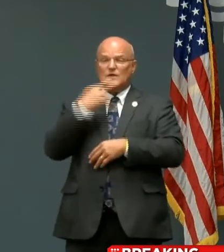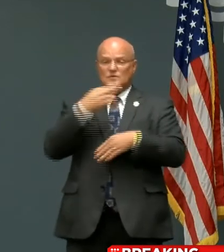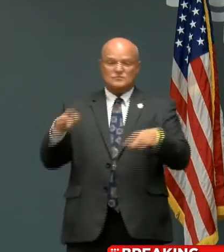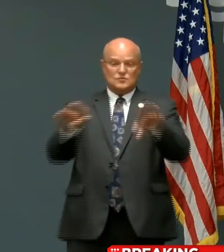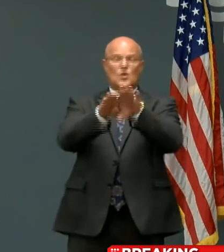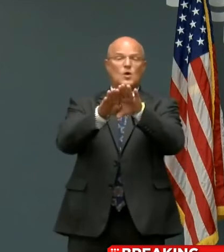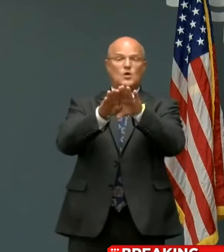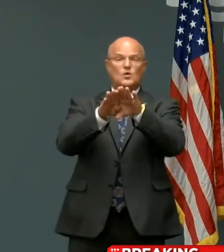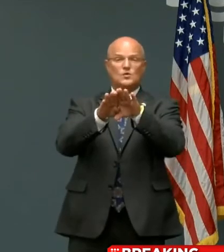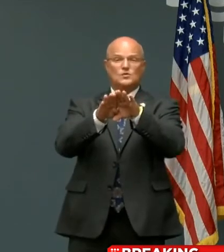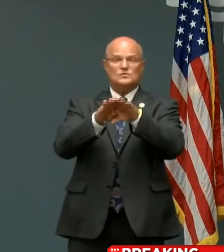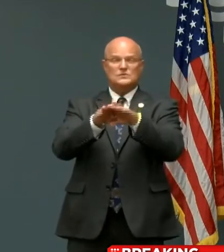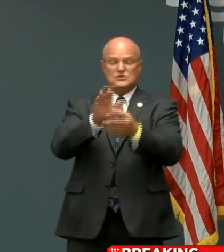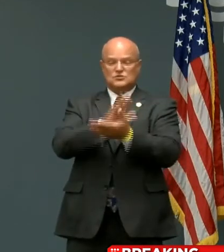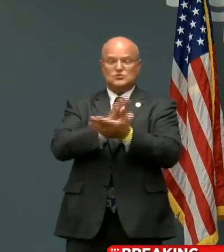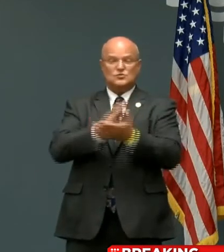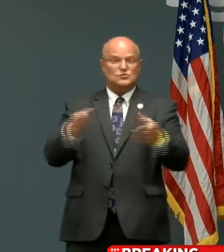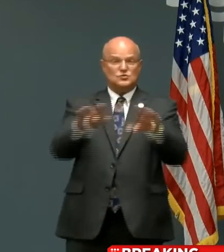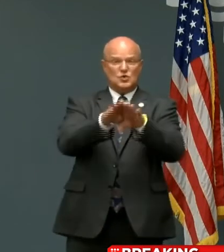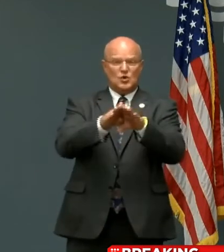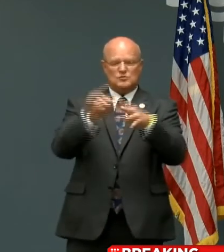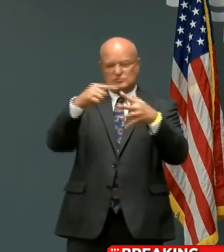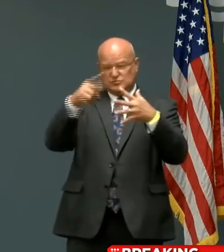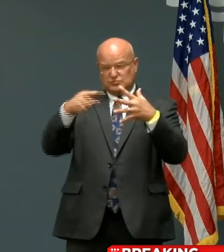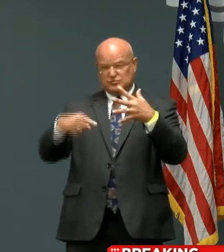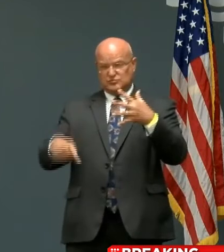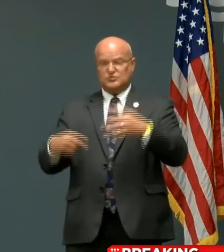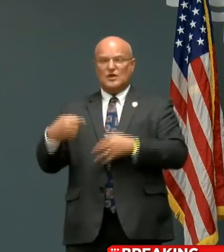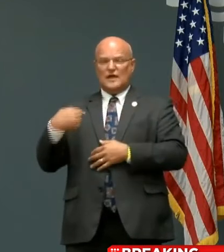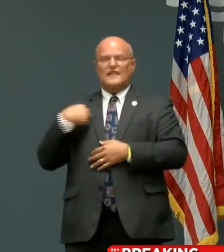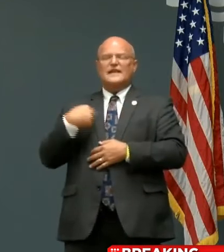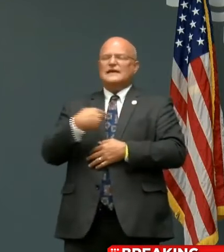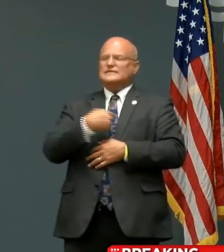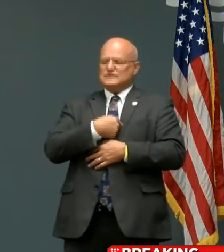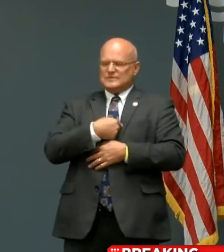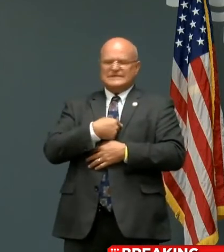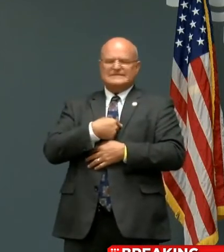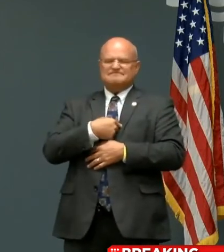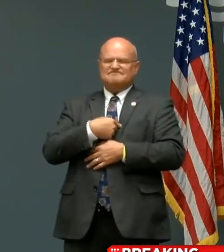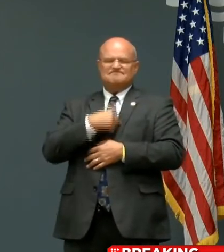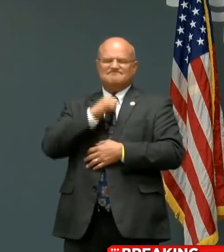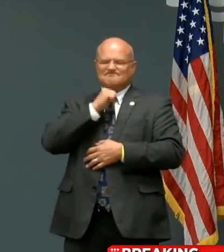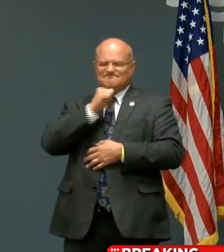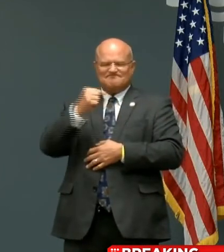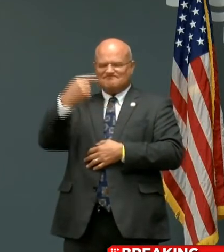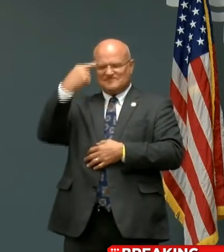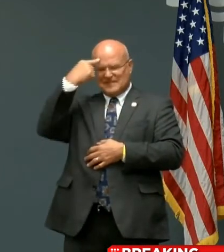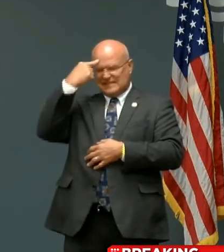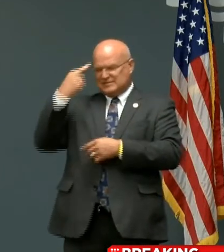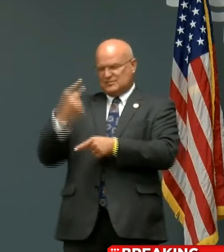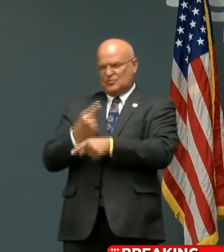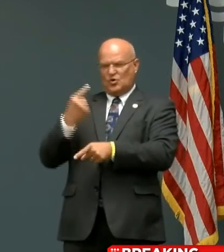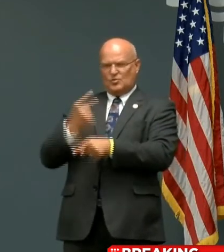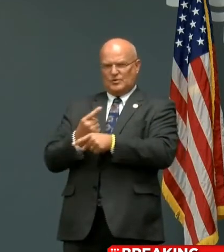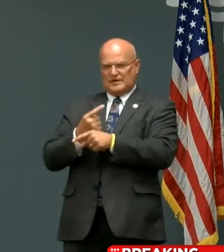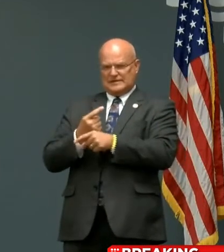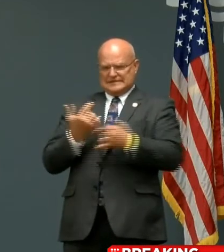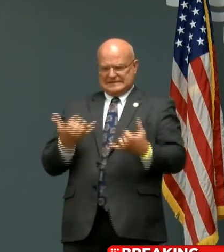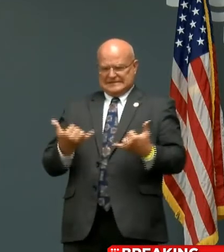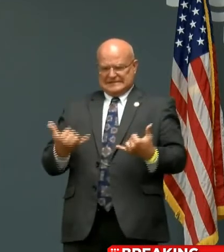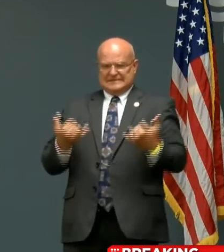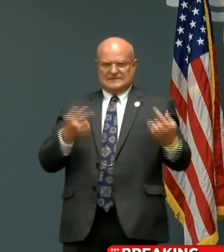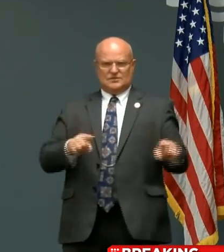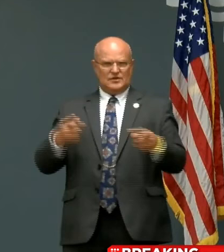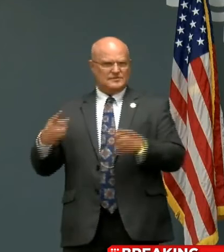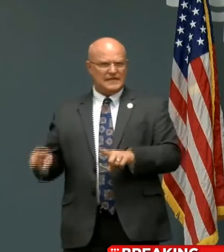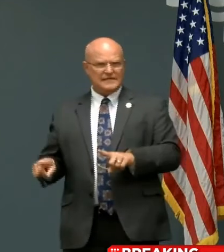can not open schools and things like that we do not believe is appropriate under our current